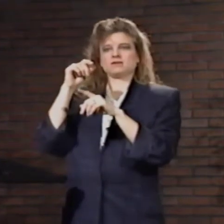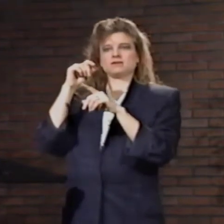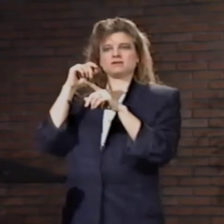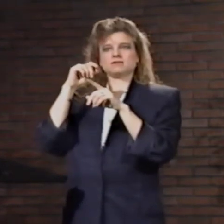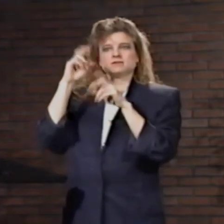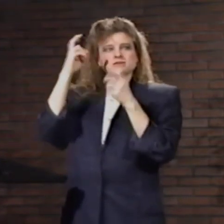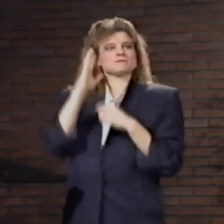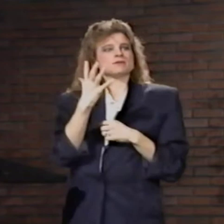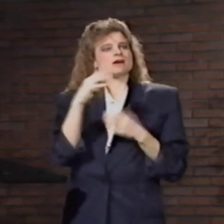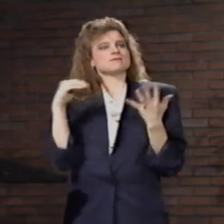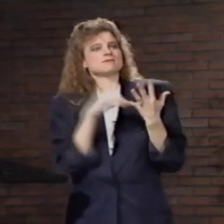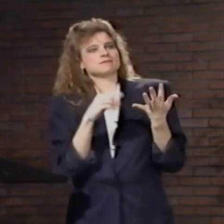service.